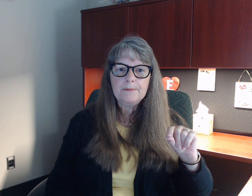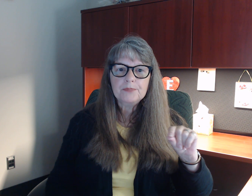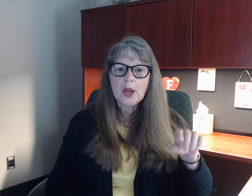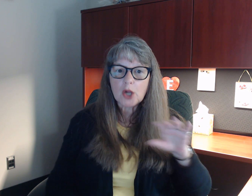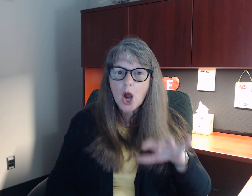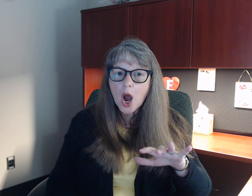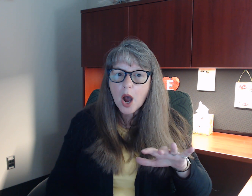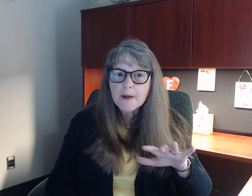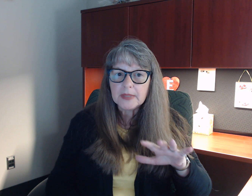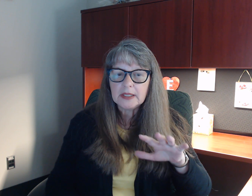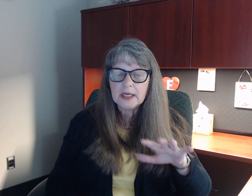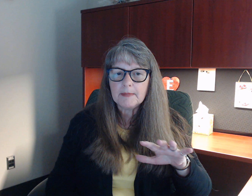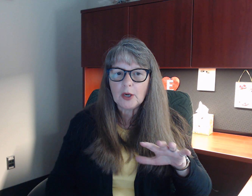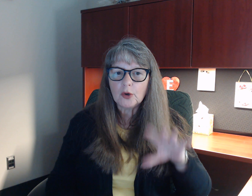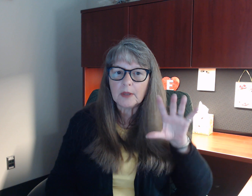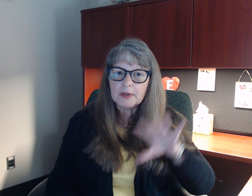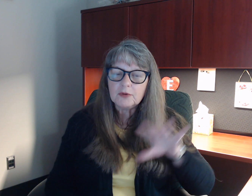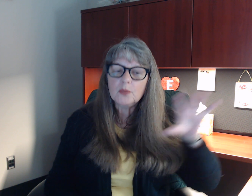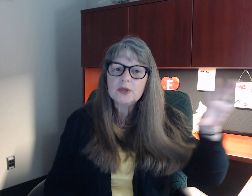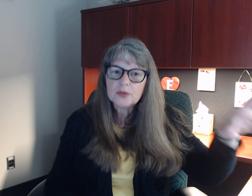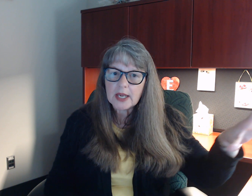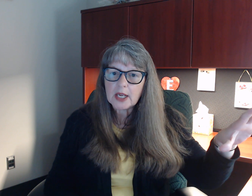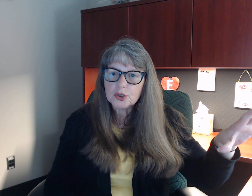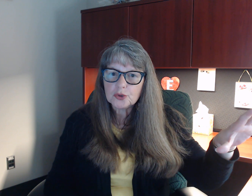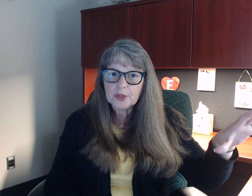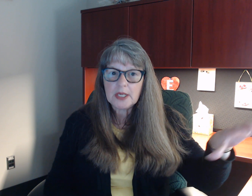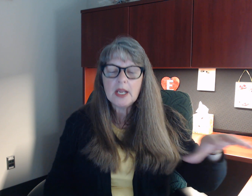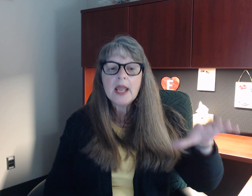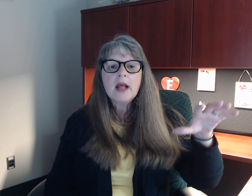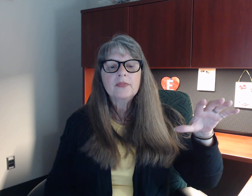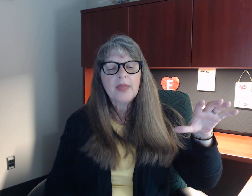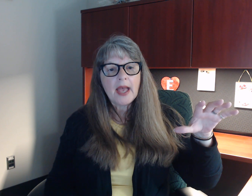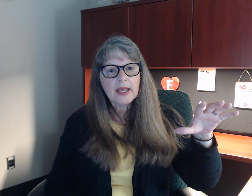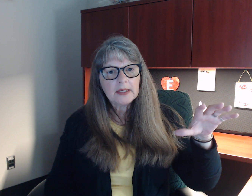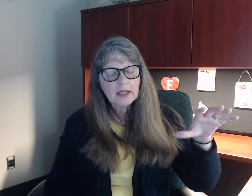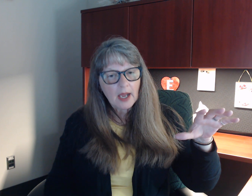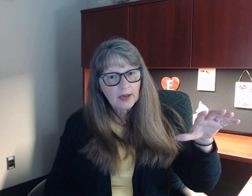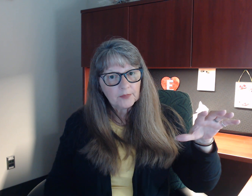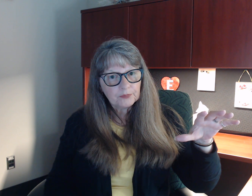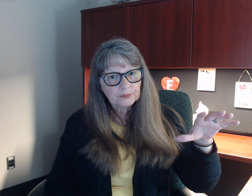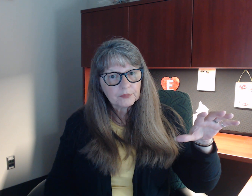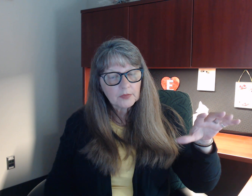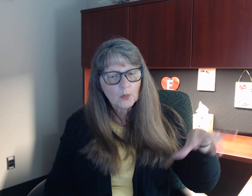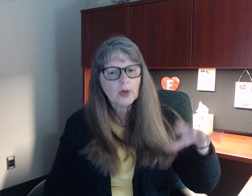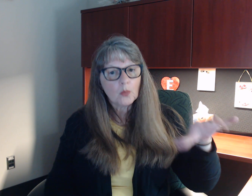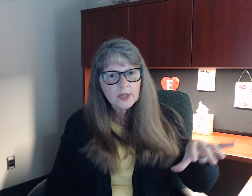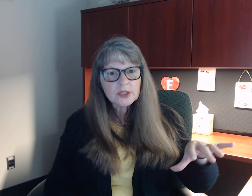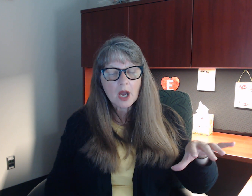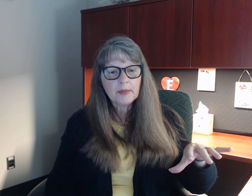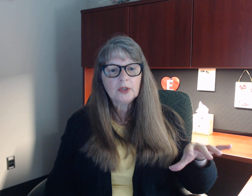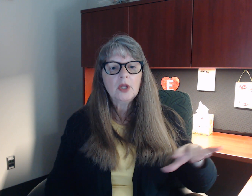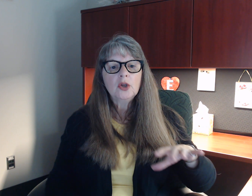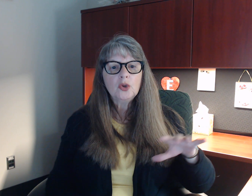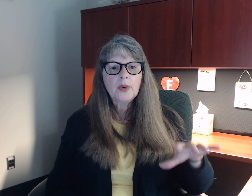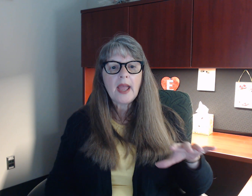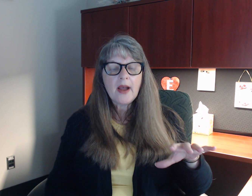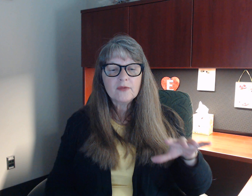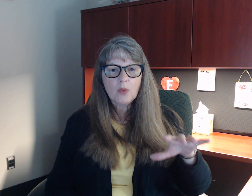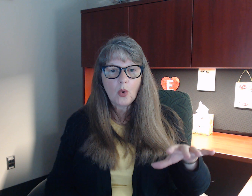not common in America. But if you went to that country that where it was common, you would have more